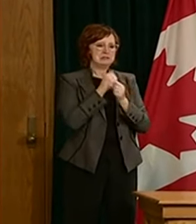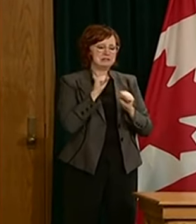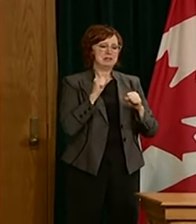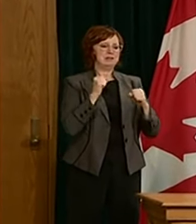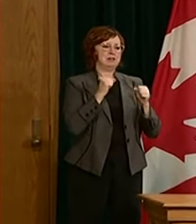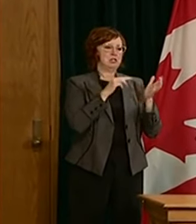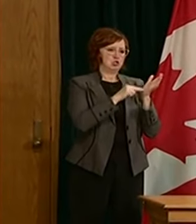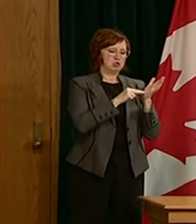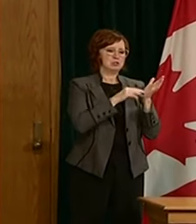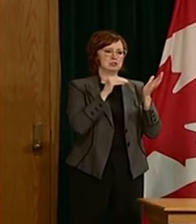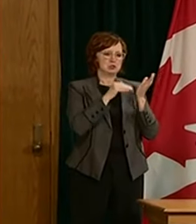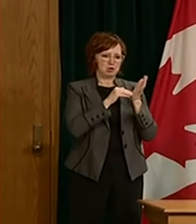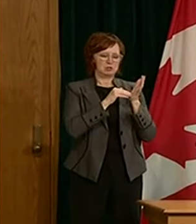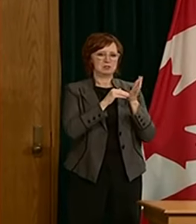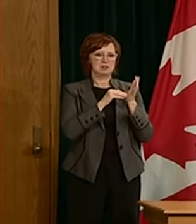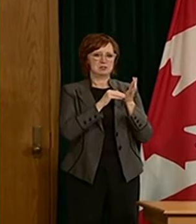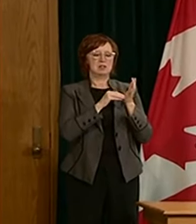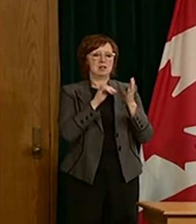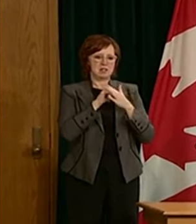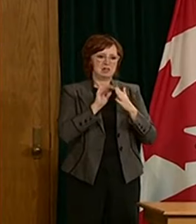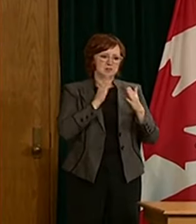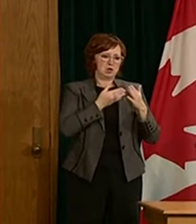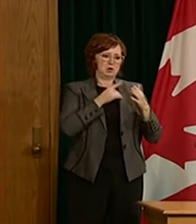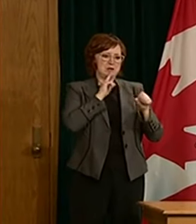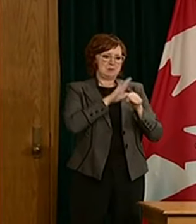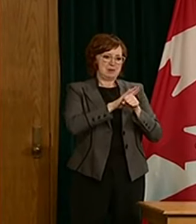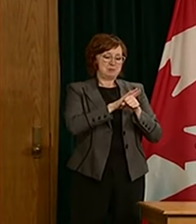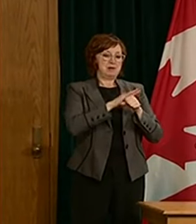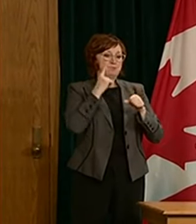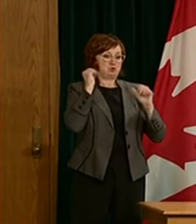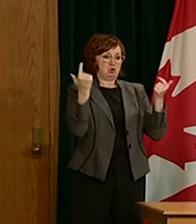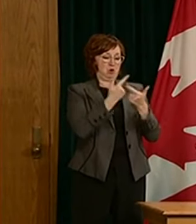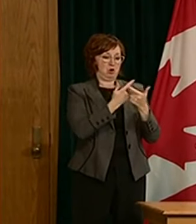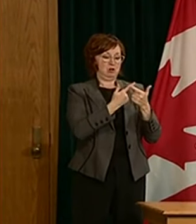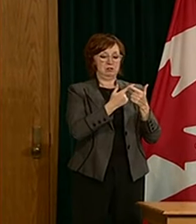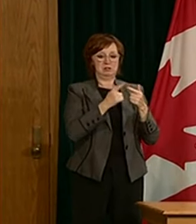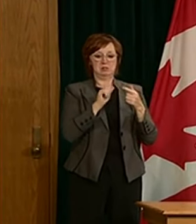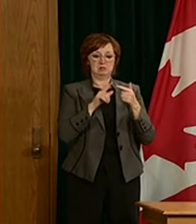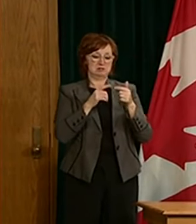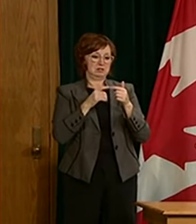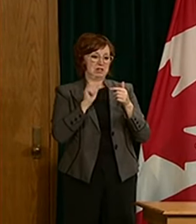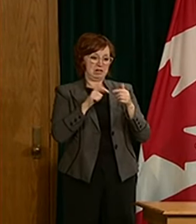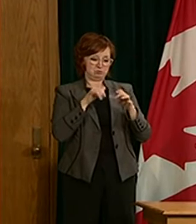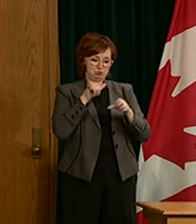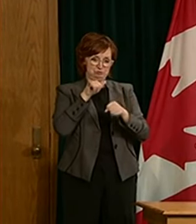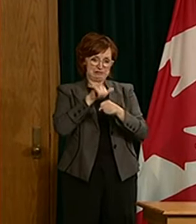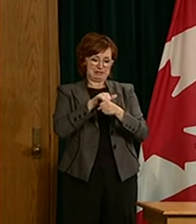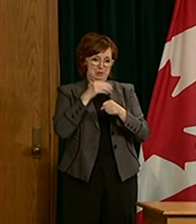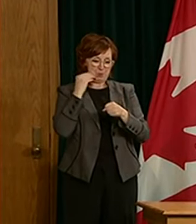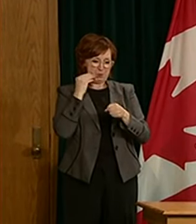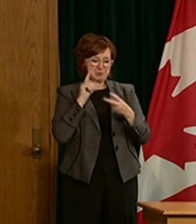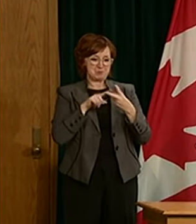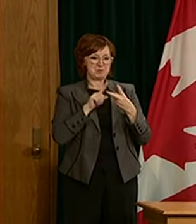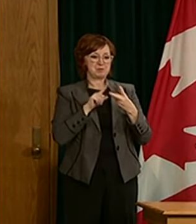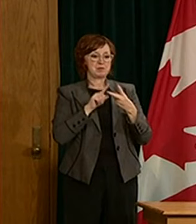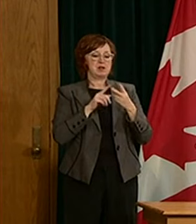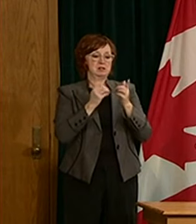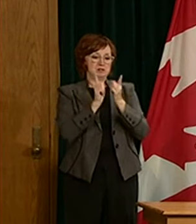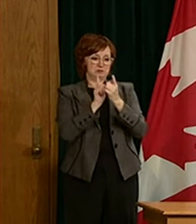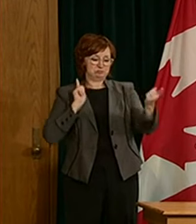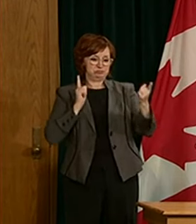measures, including self-isolation when directed, practicing physical distancing, effective hand hygiene,